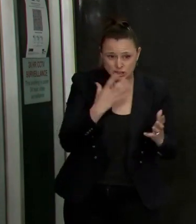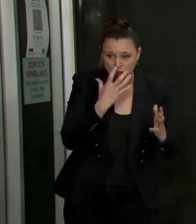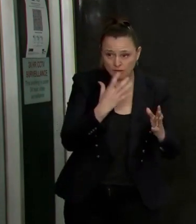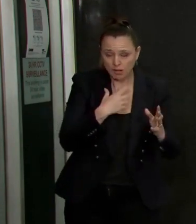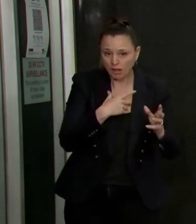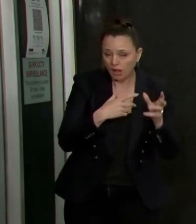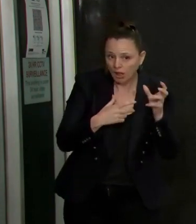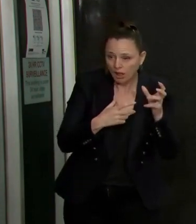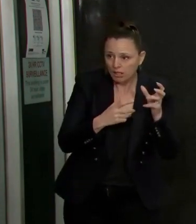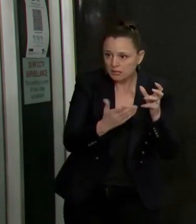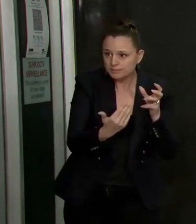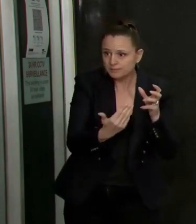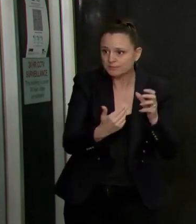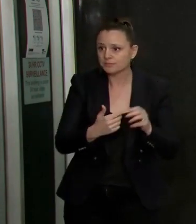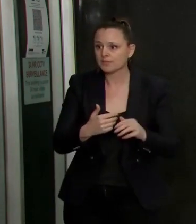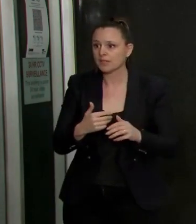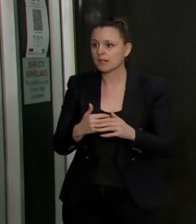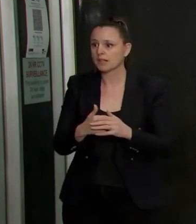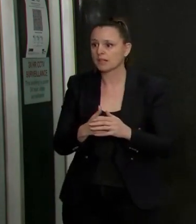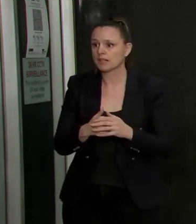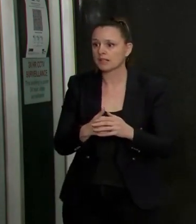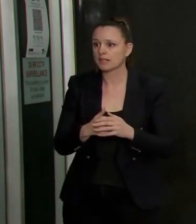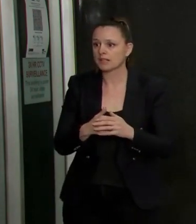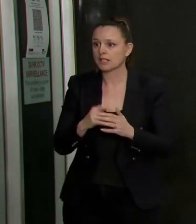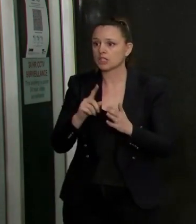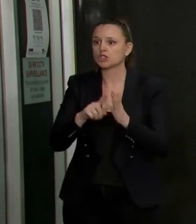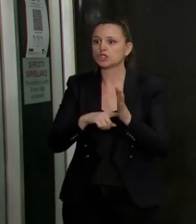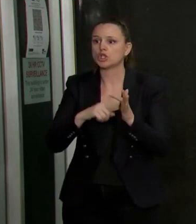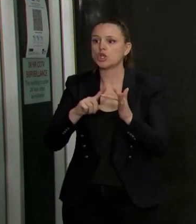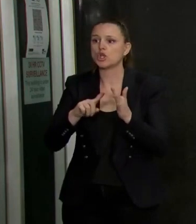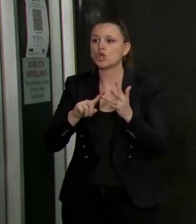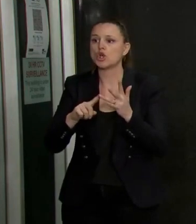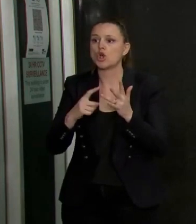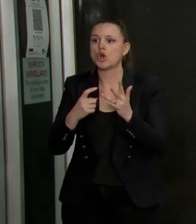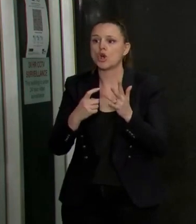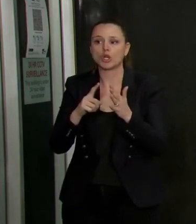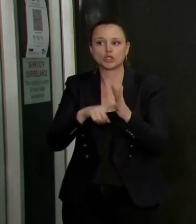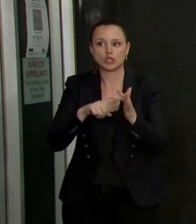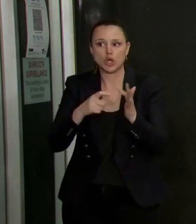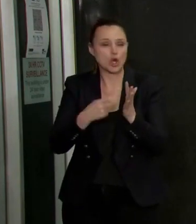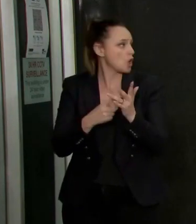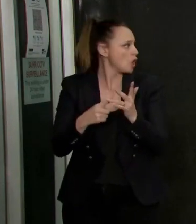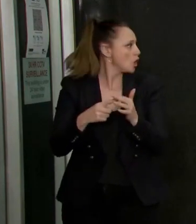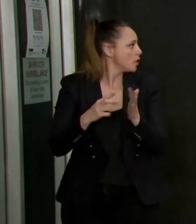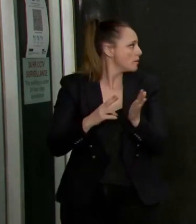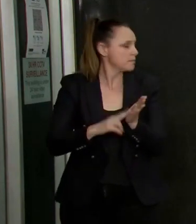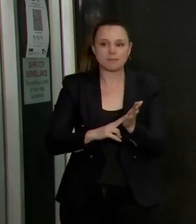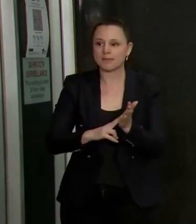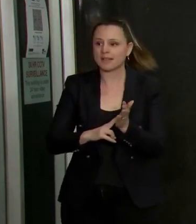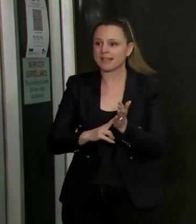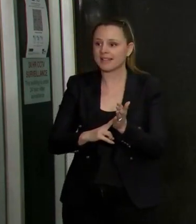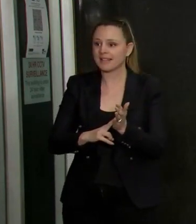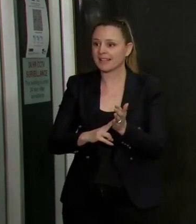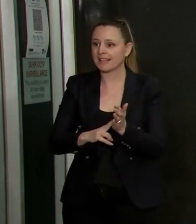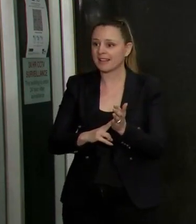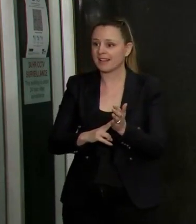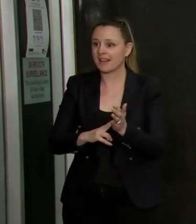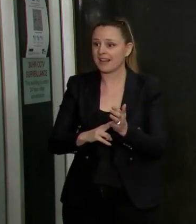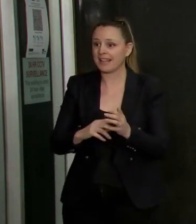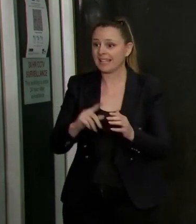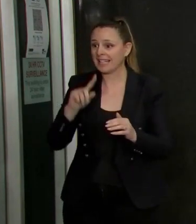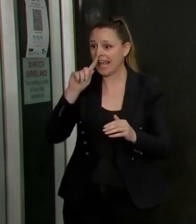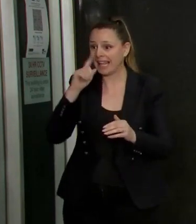Crowd starting to turn on the captain now, very unsportsmanlike of him. Now he's turned to yell at the third umpire. This is